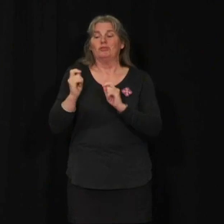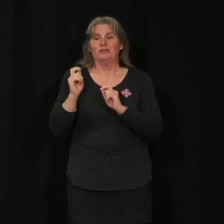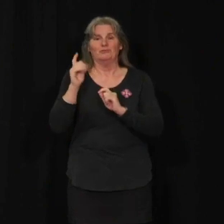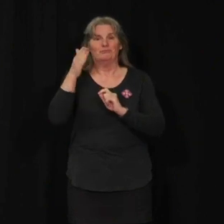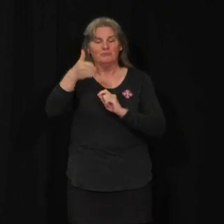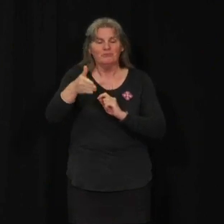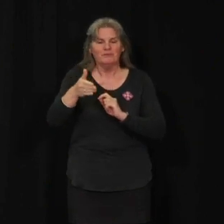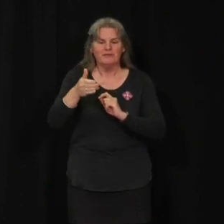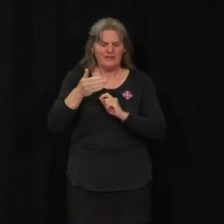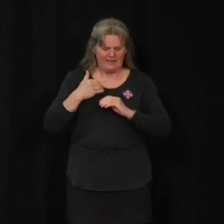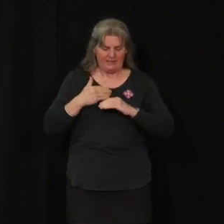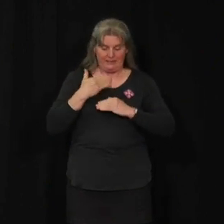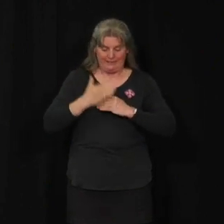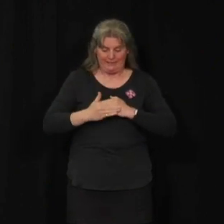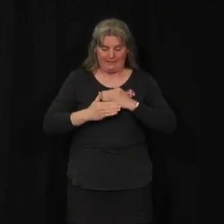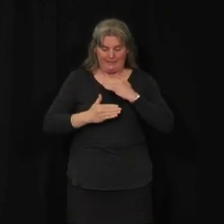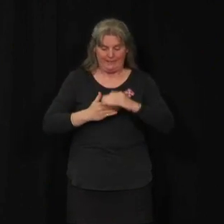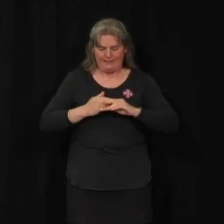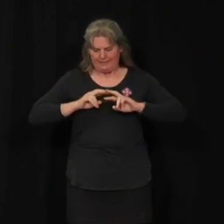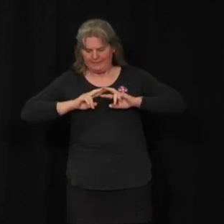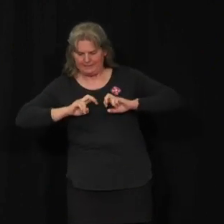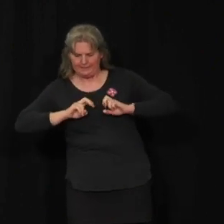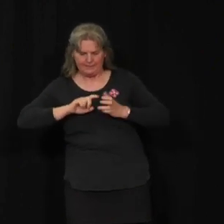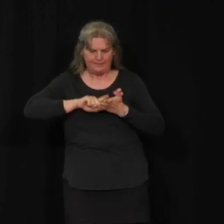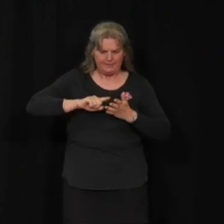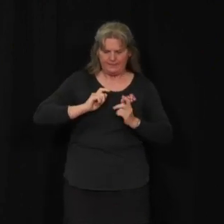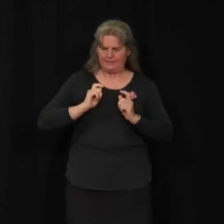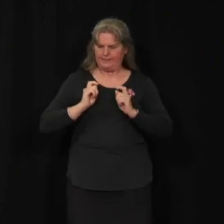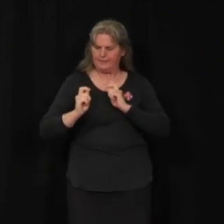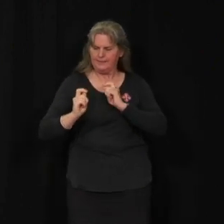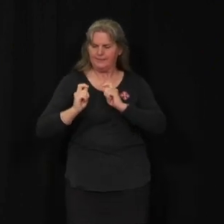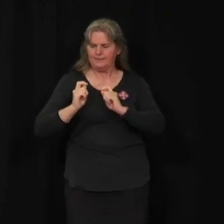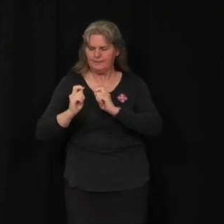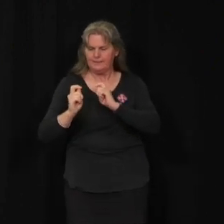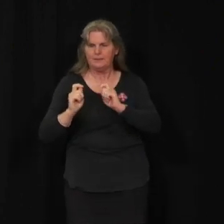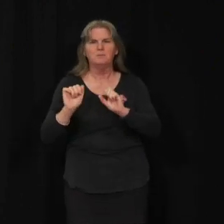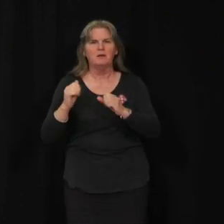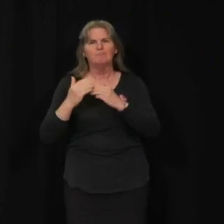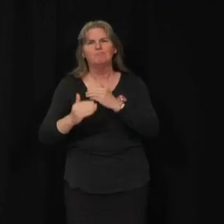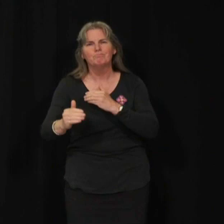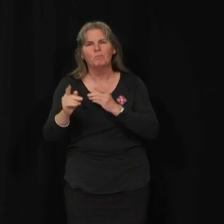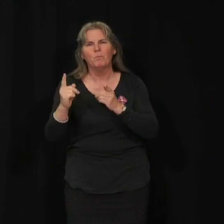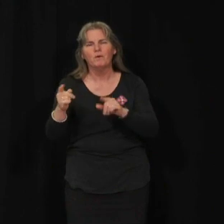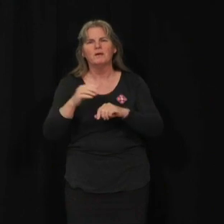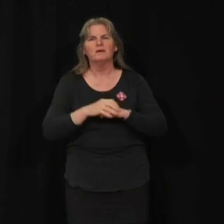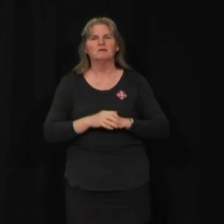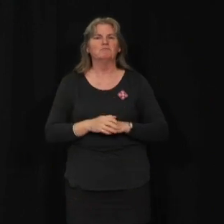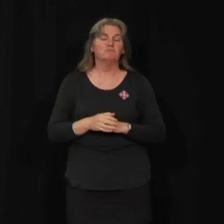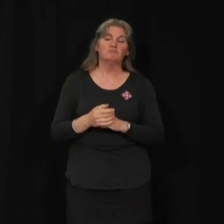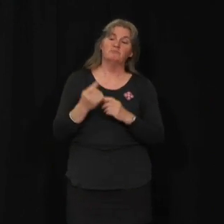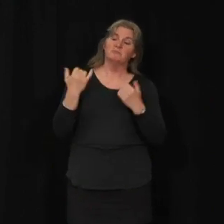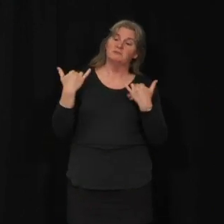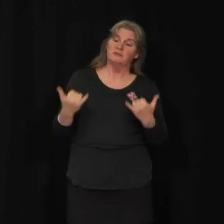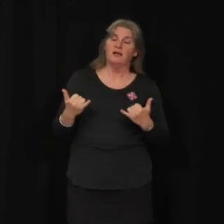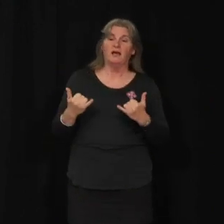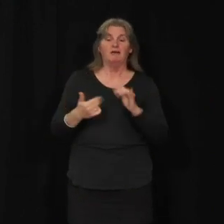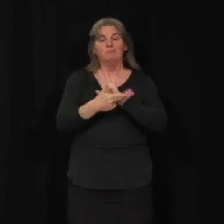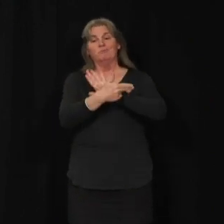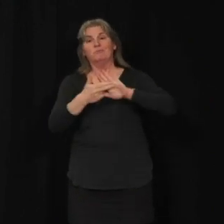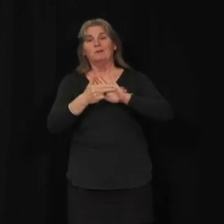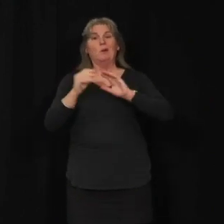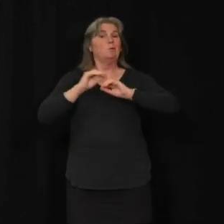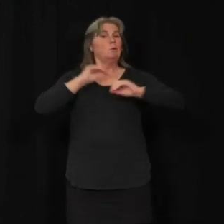are evaluating each step, and we will make adjustments as needed. We are not ready to declare the territory